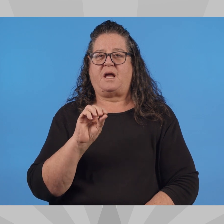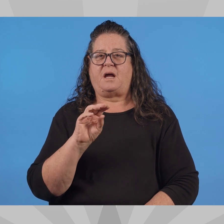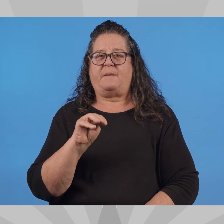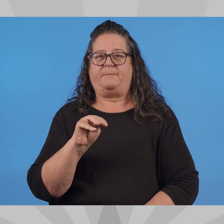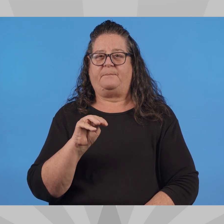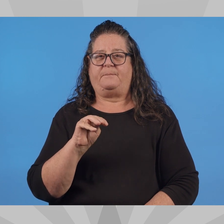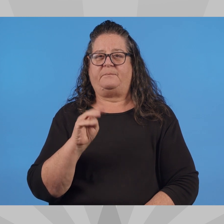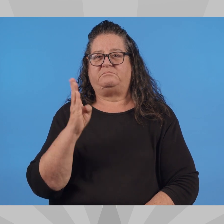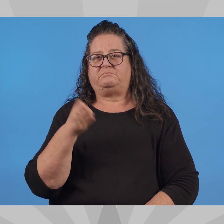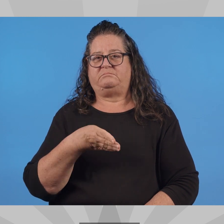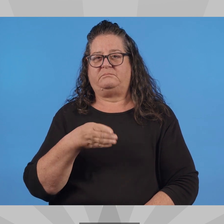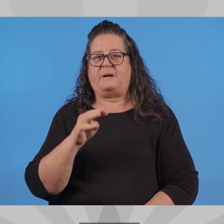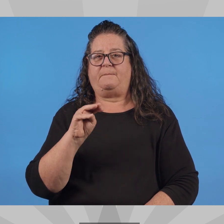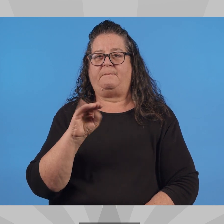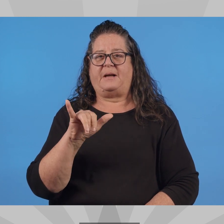bfike2.wixsite.com/mysite4.